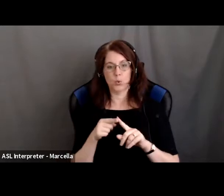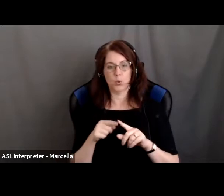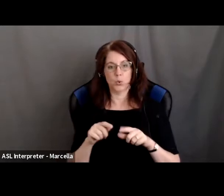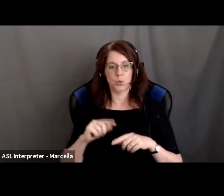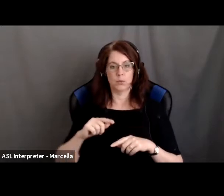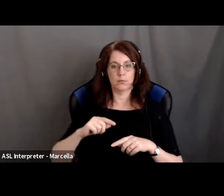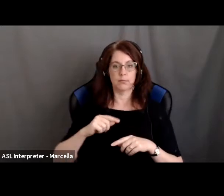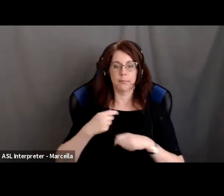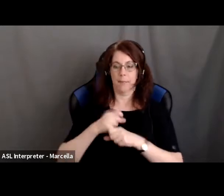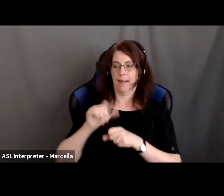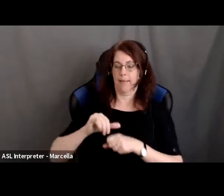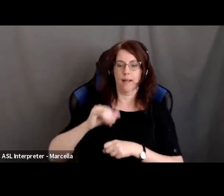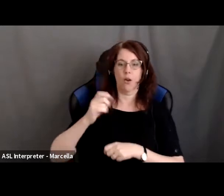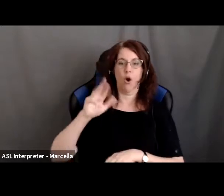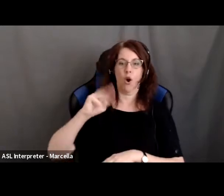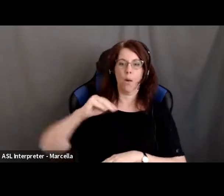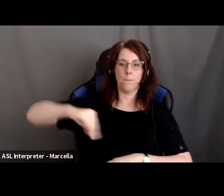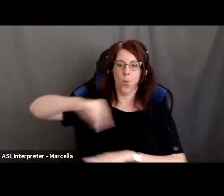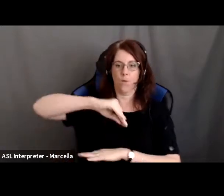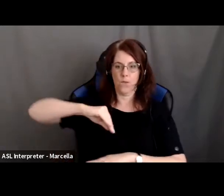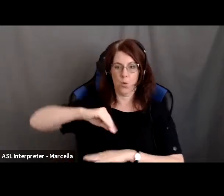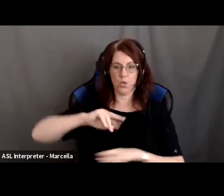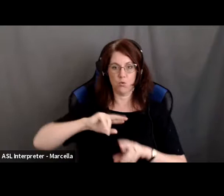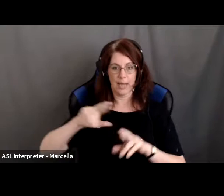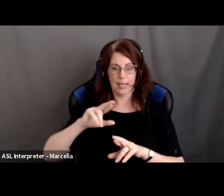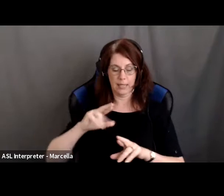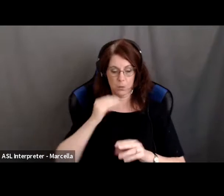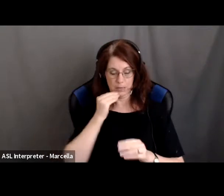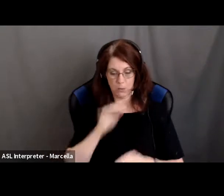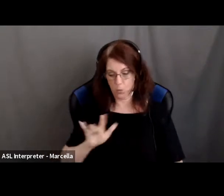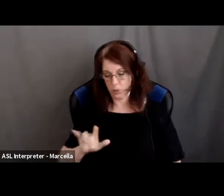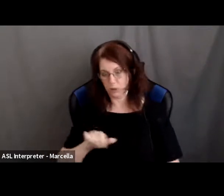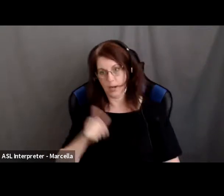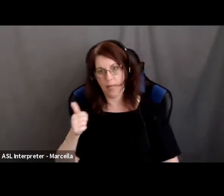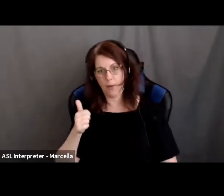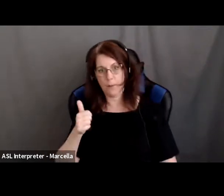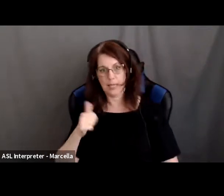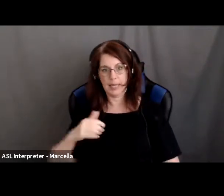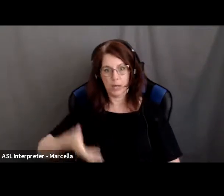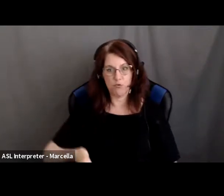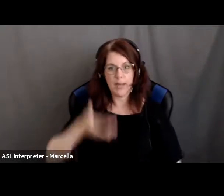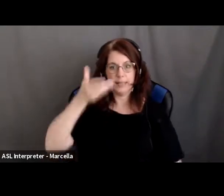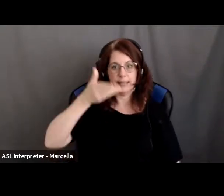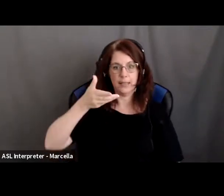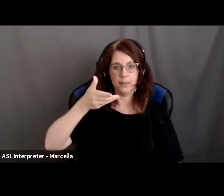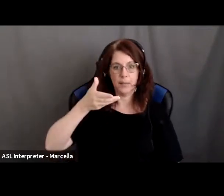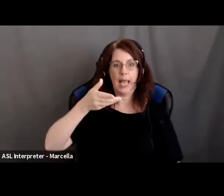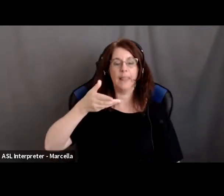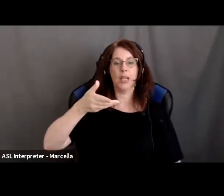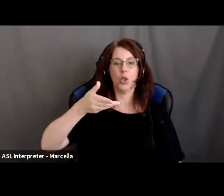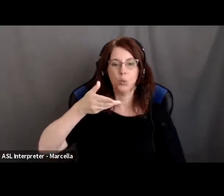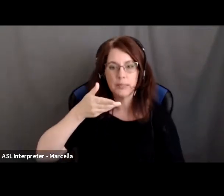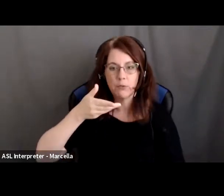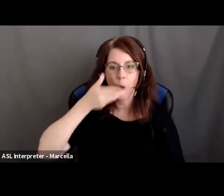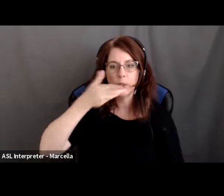arm. And then when you're ready to eat, you press another switch and it raises the food up and you lean forward